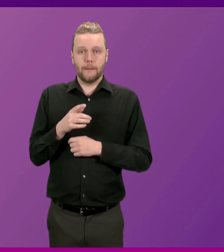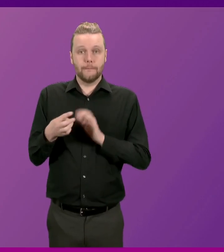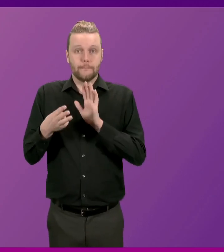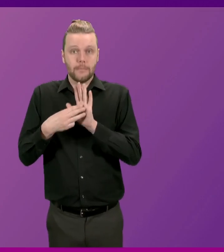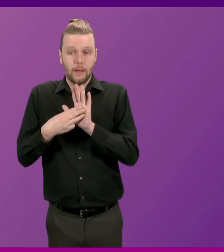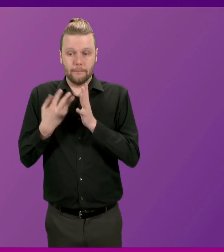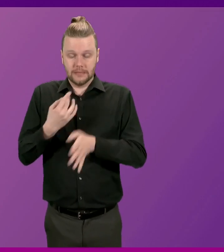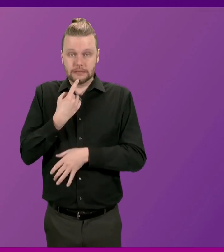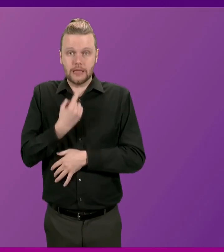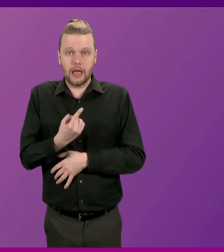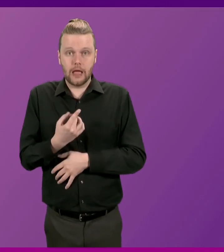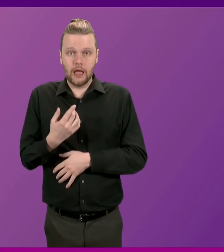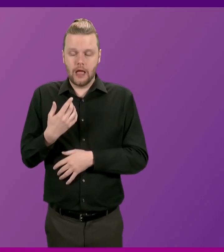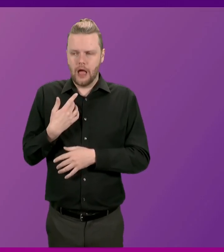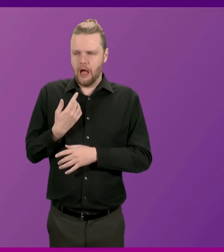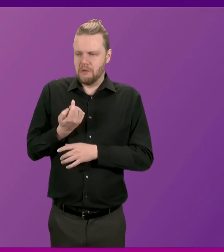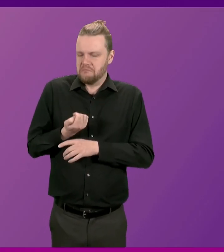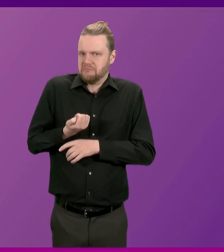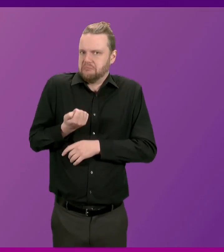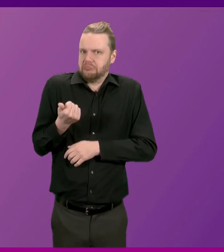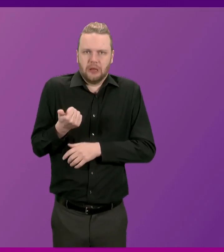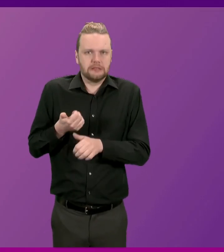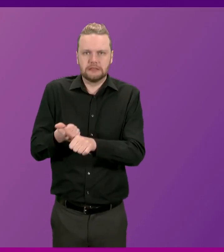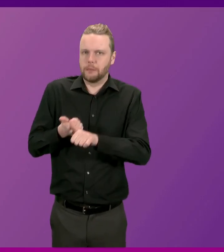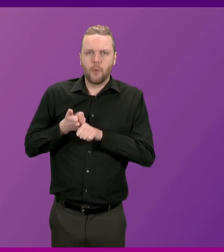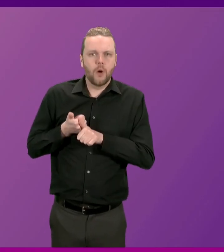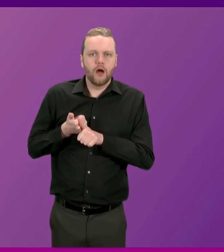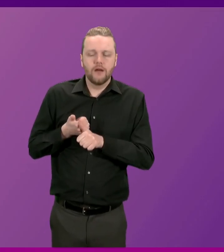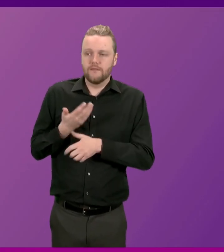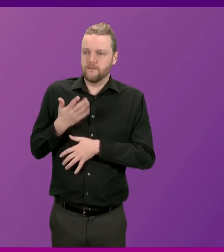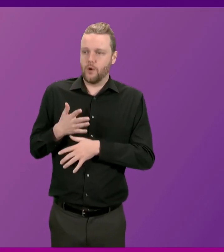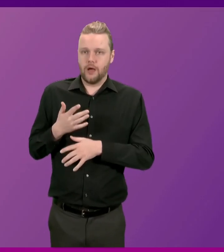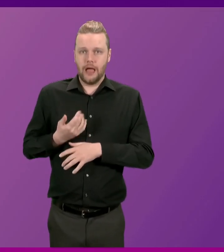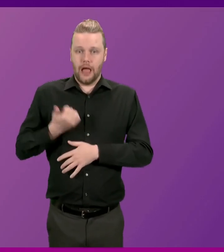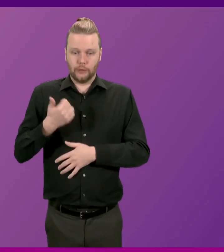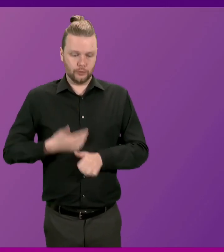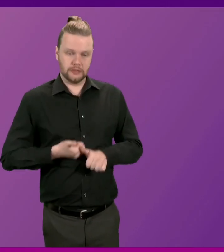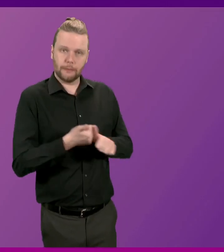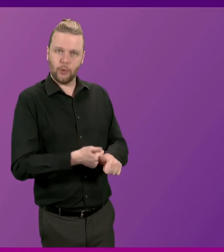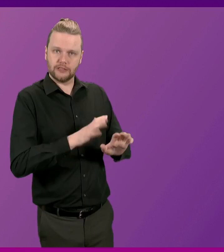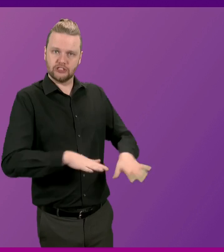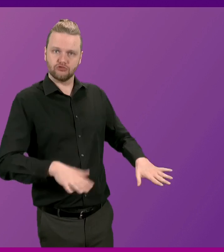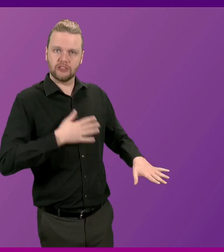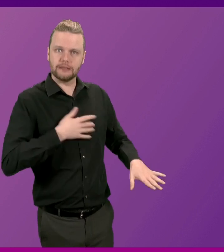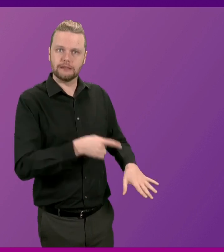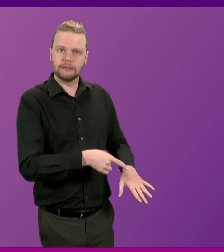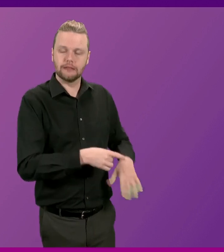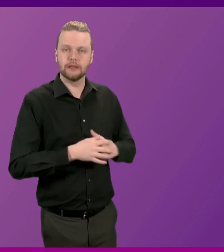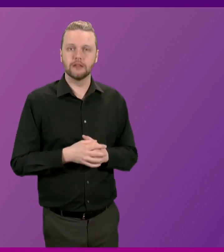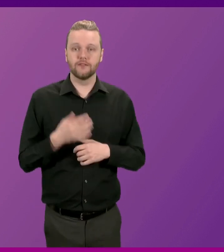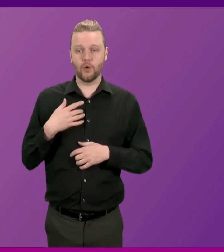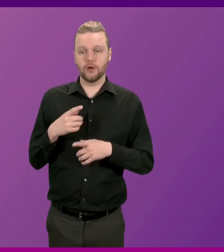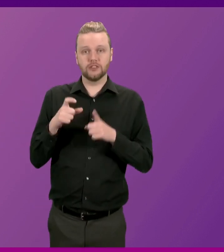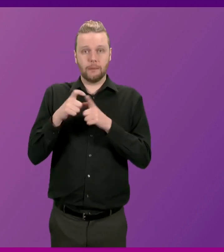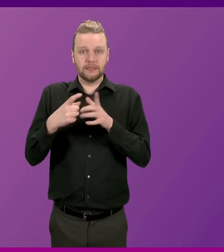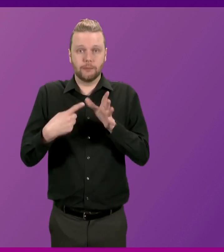received very little support in relation to them supporting their children. So in terms of domestic